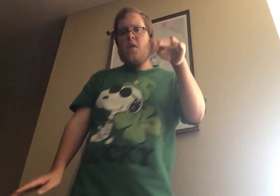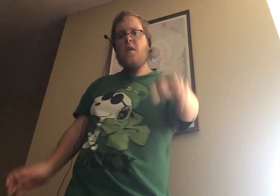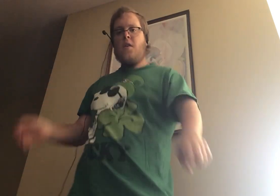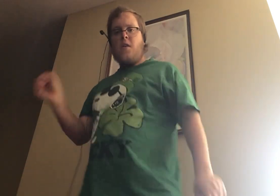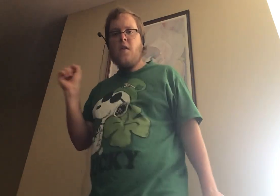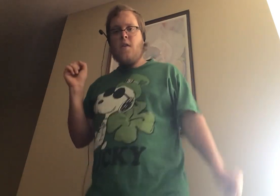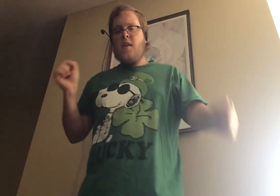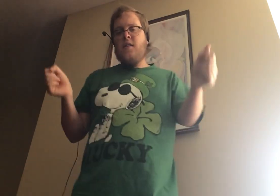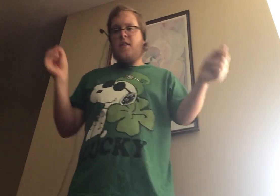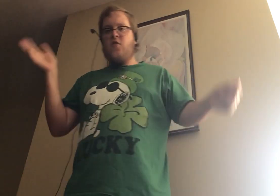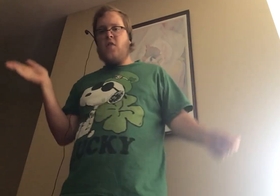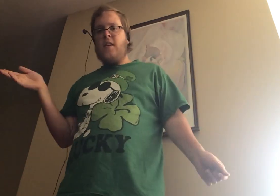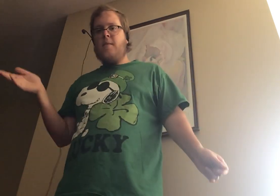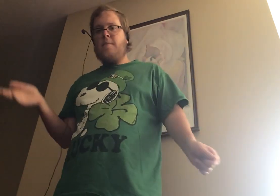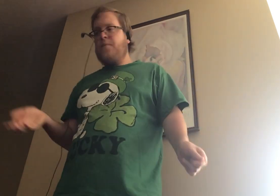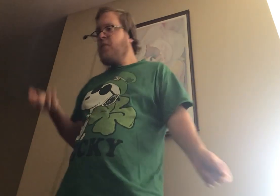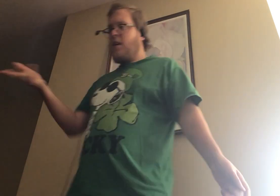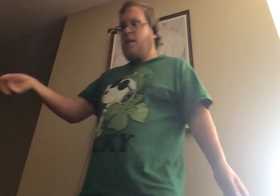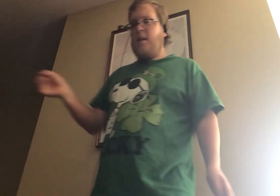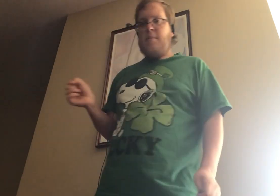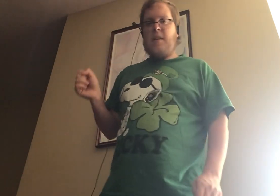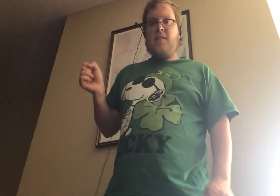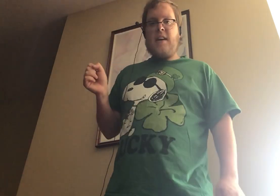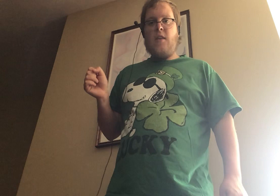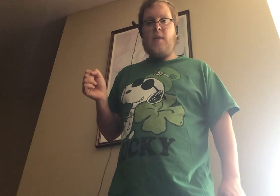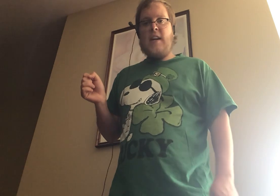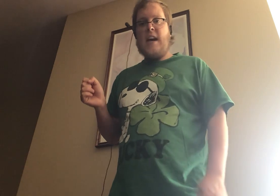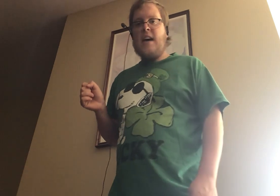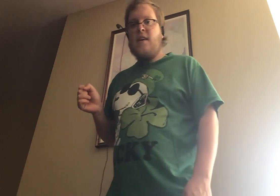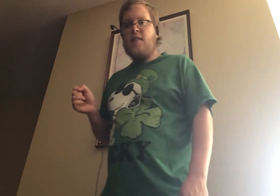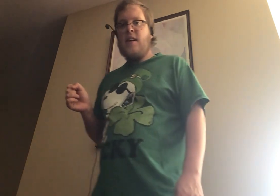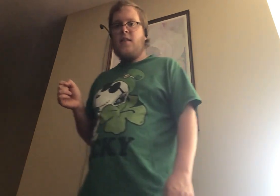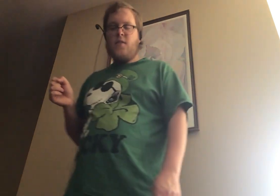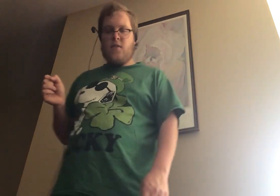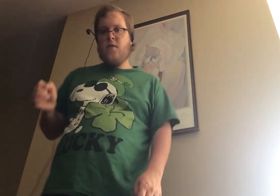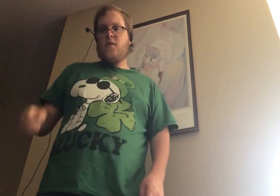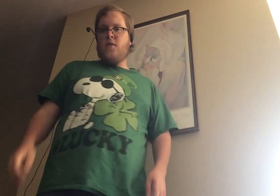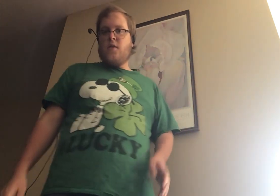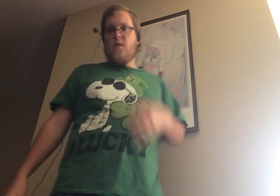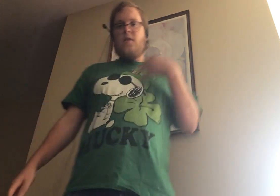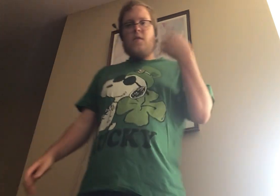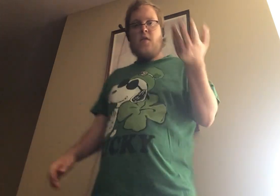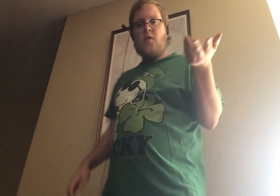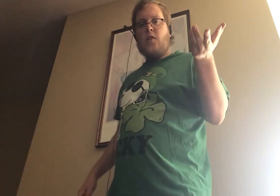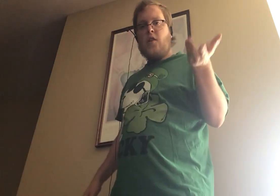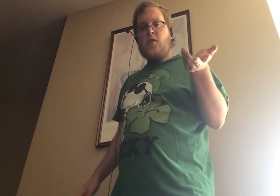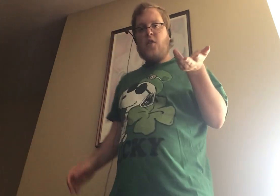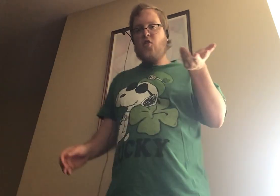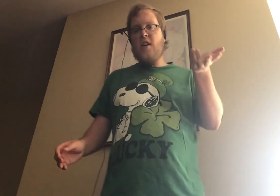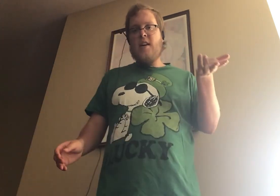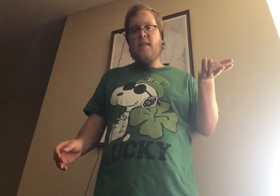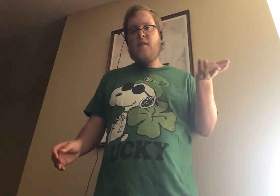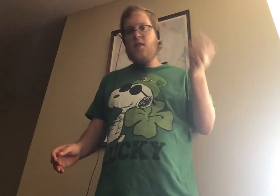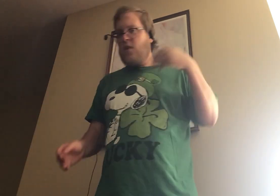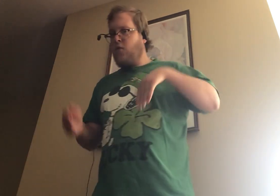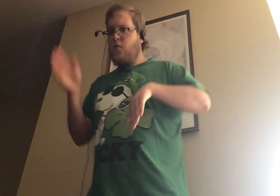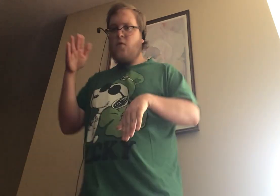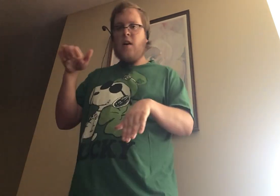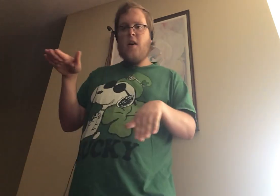The industry may be scary as hell But when you learn to shit Through all